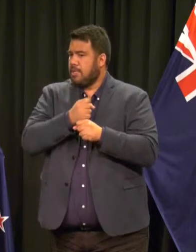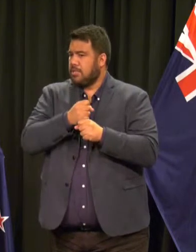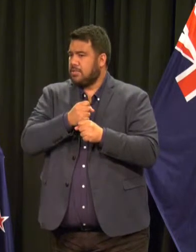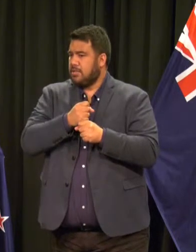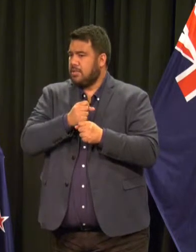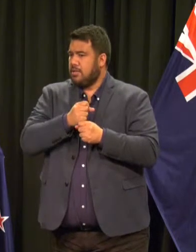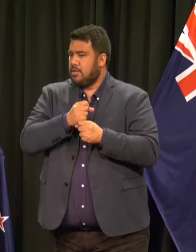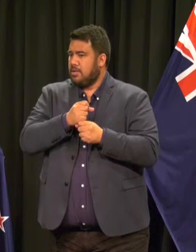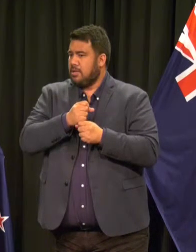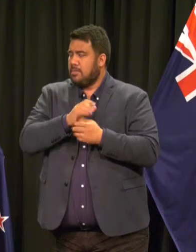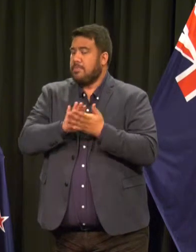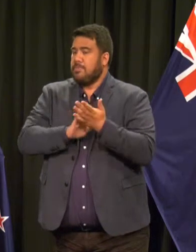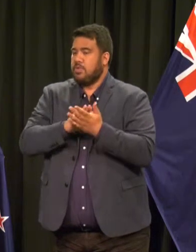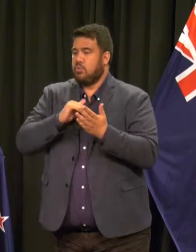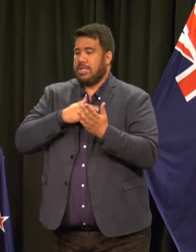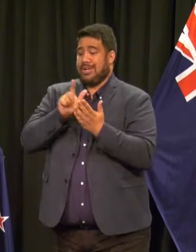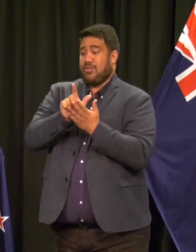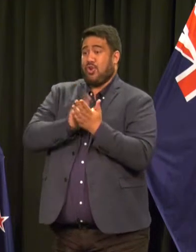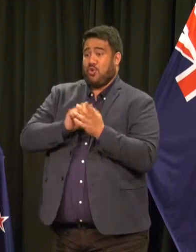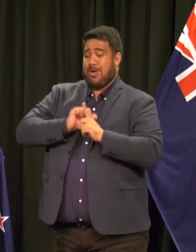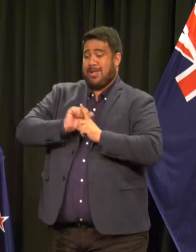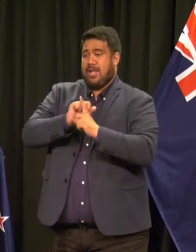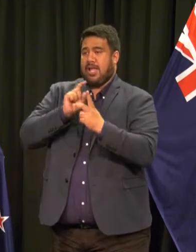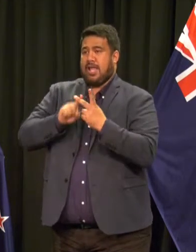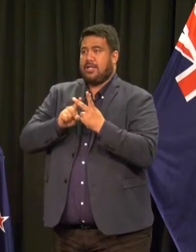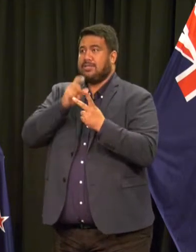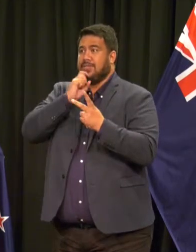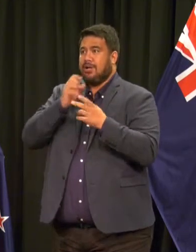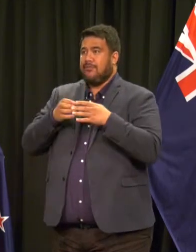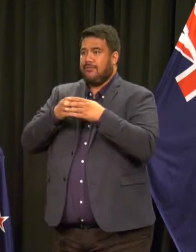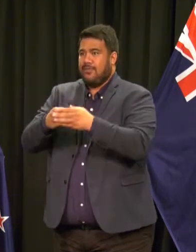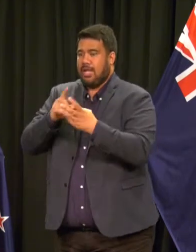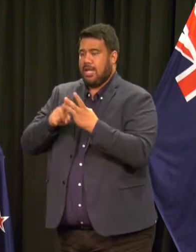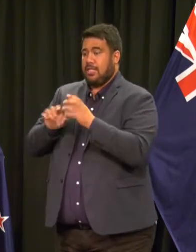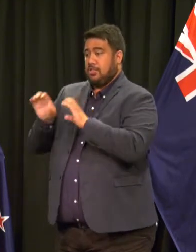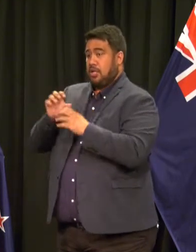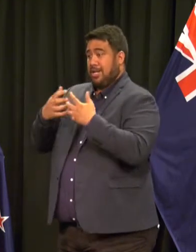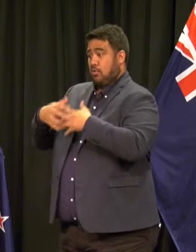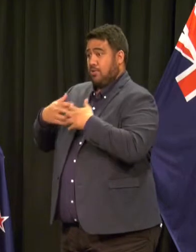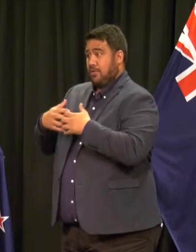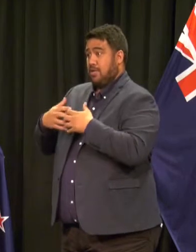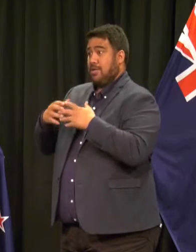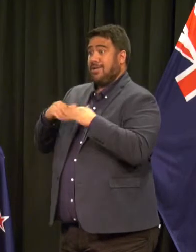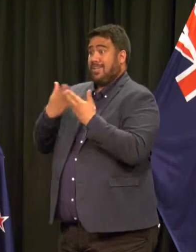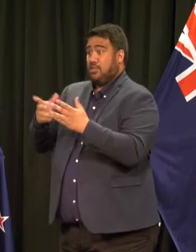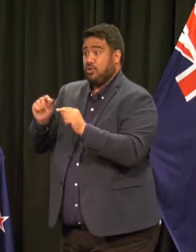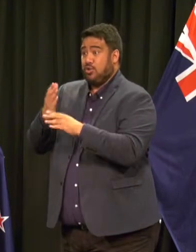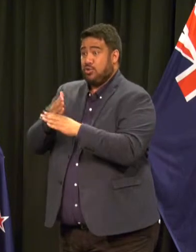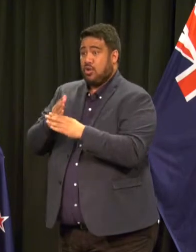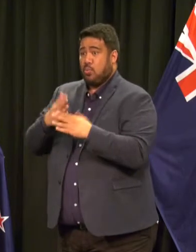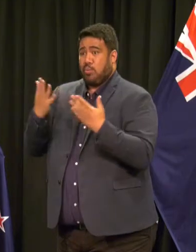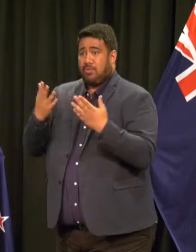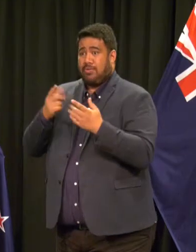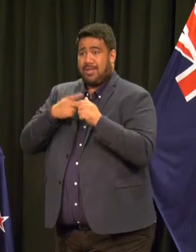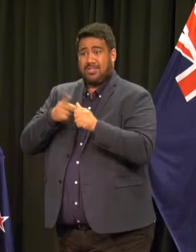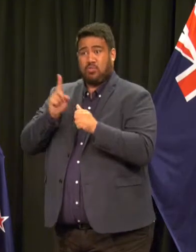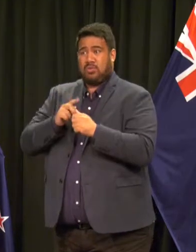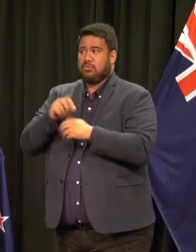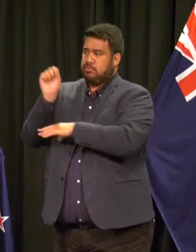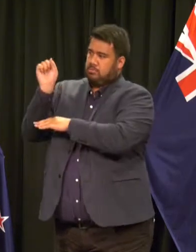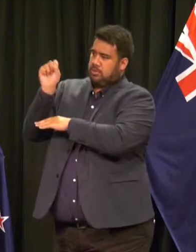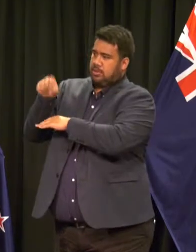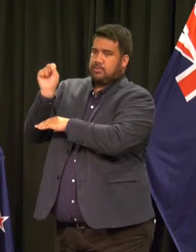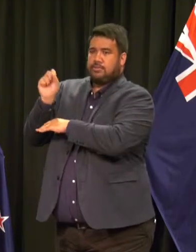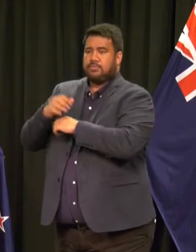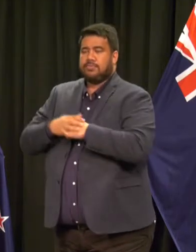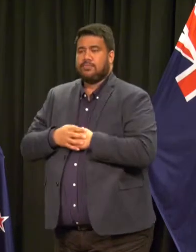both the law, the men and women, and the scientific equipment to do the job? The answer is profoundly yes.